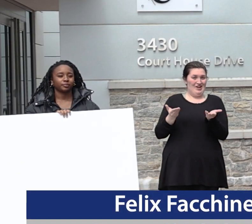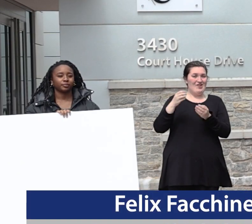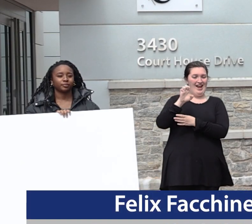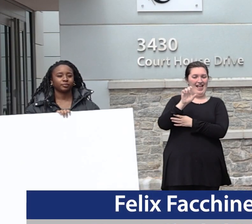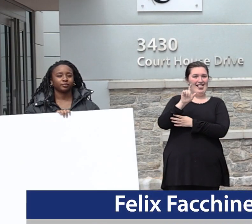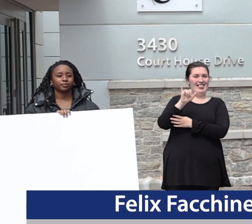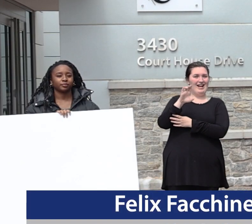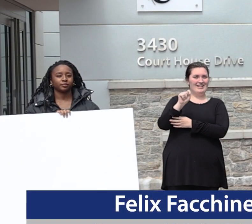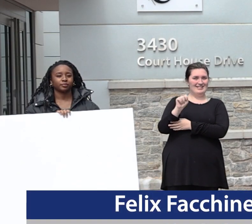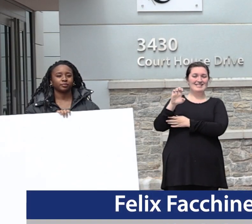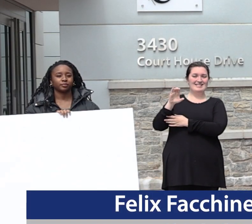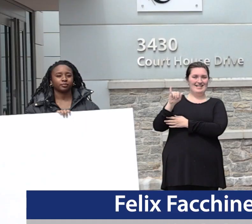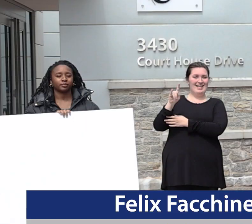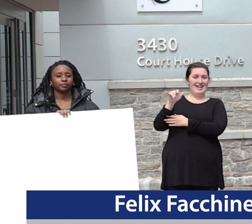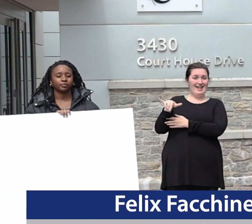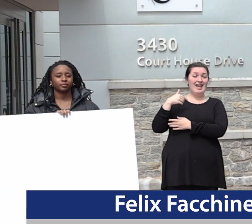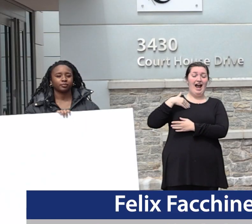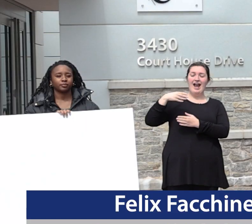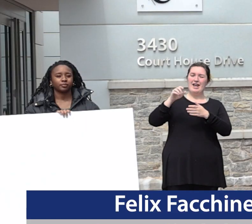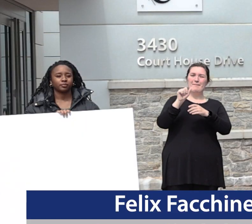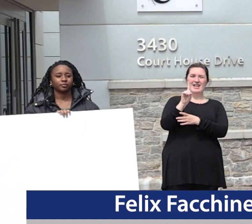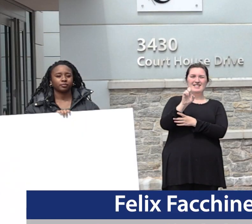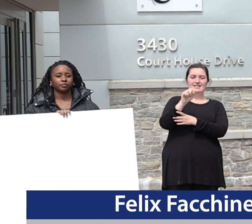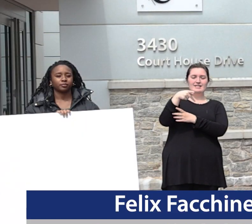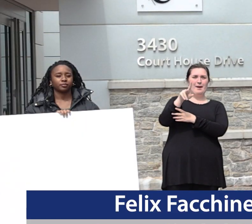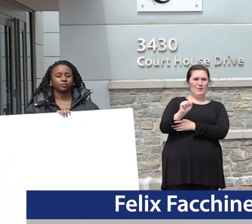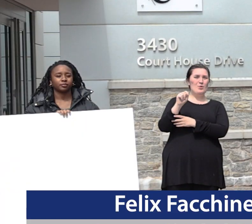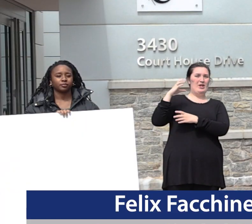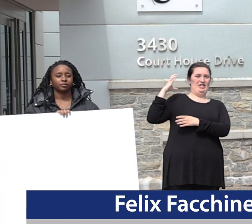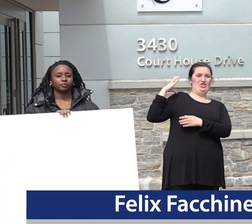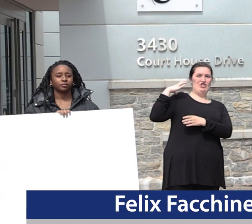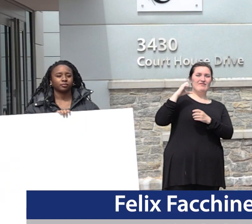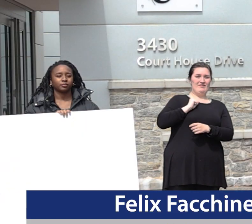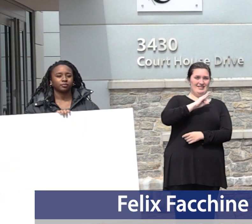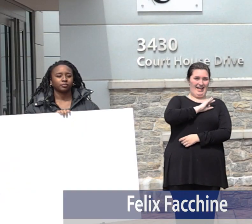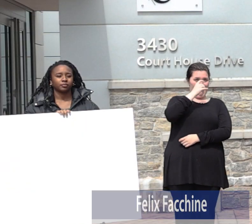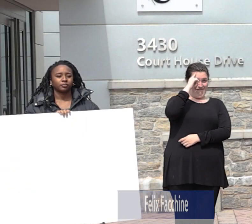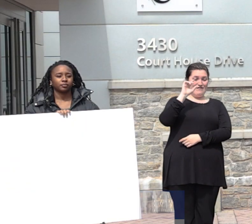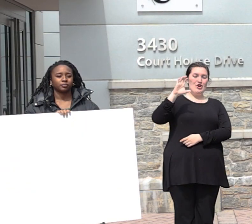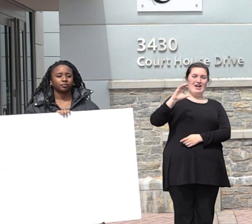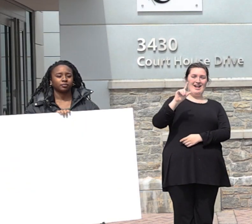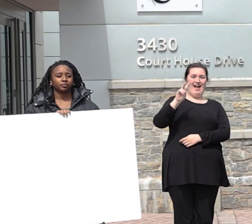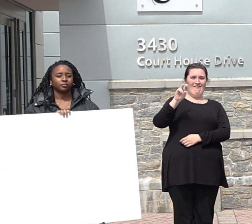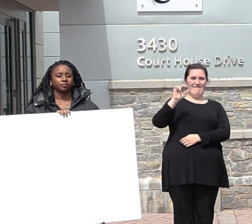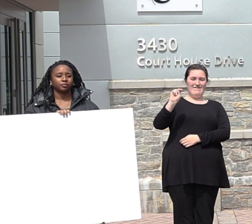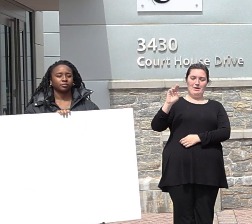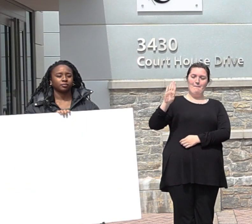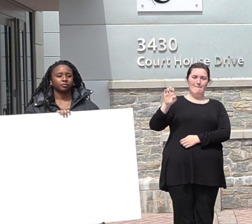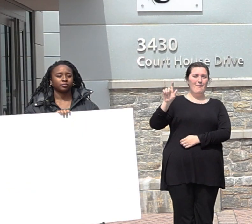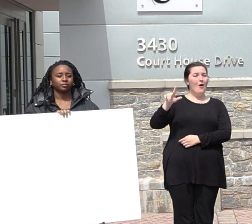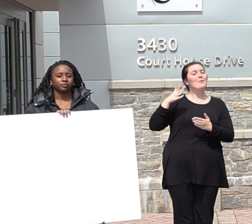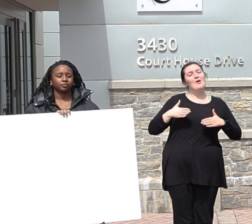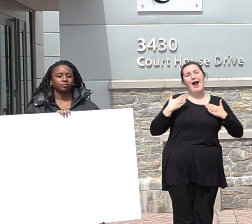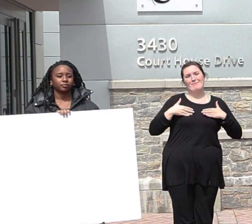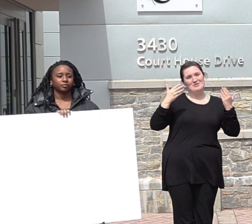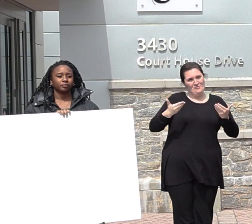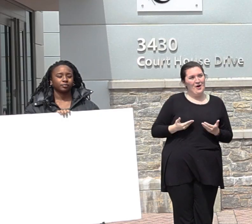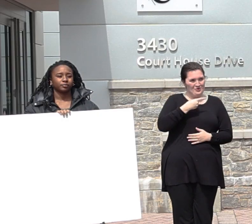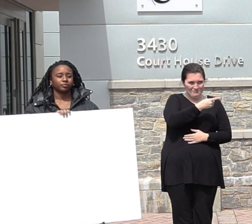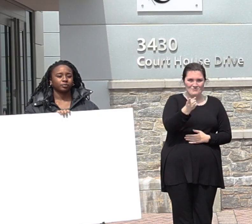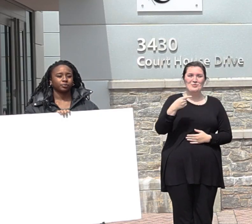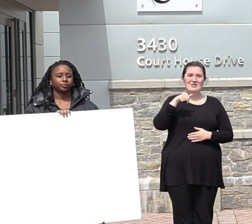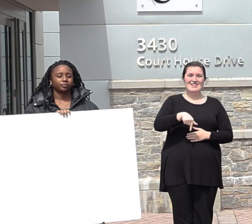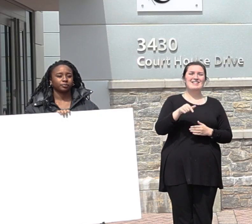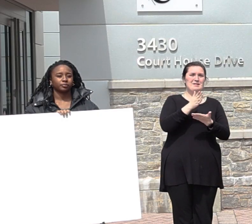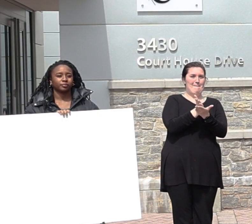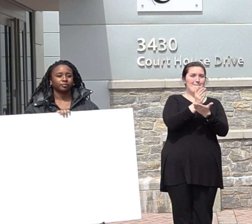serve as Deputy Chief of Staff to County Executive Ball, and we're thrilled to welcome you today for this important budget announcement. This evening, County Executive Ball will unveil